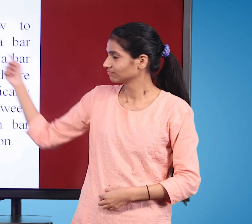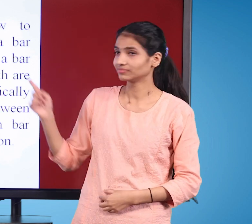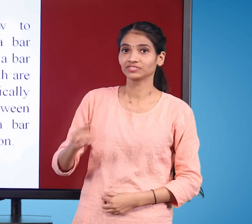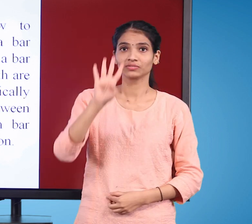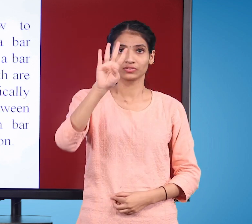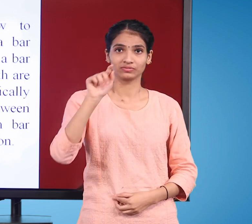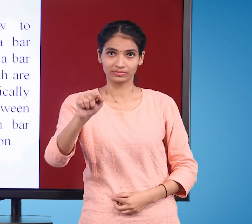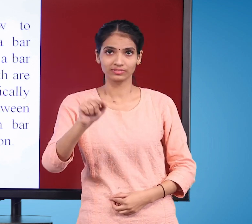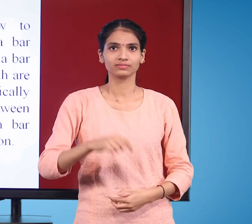Four.